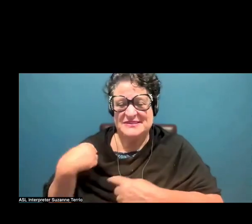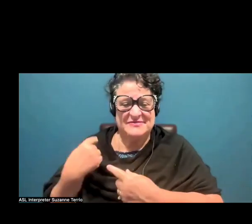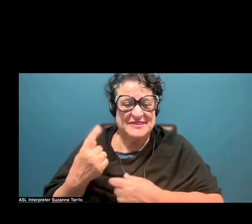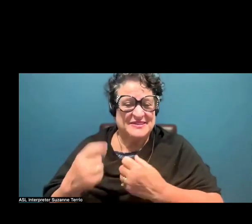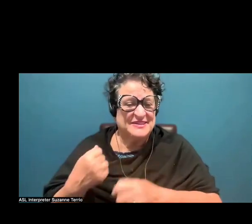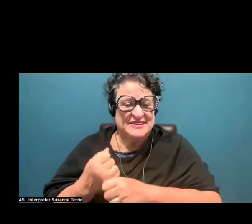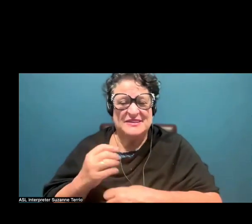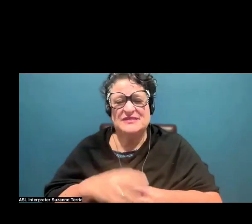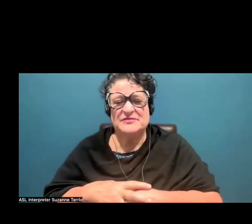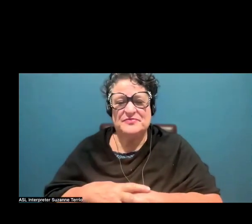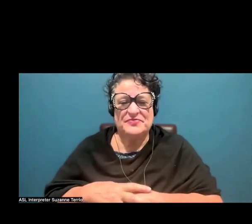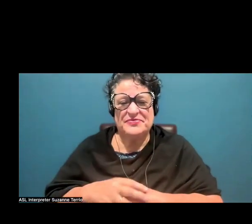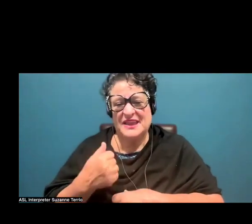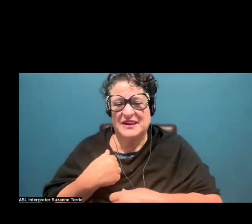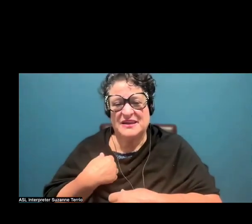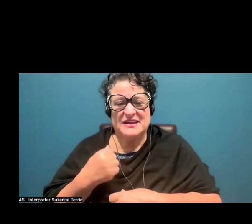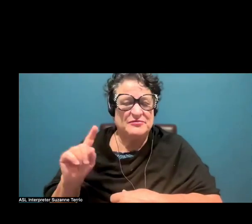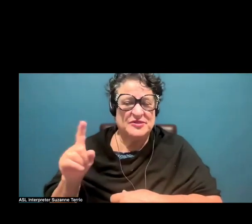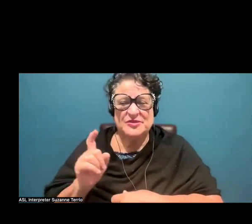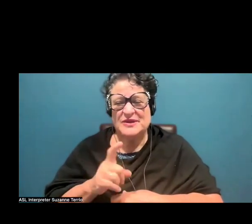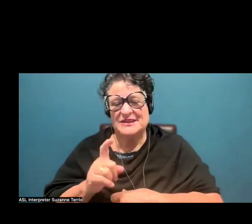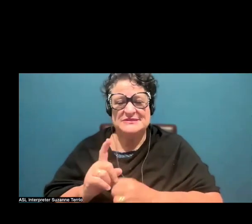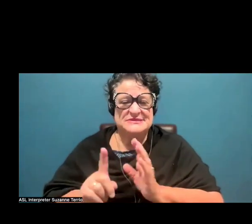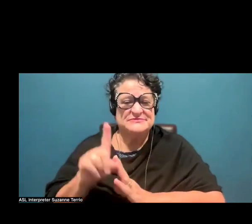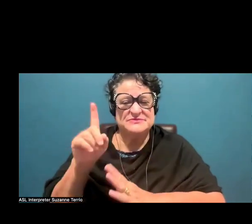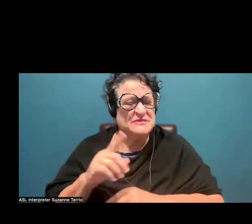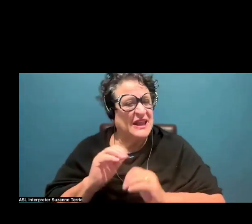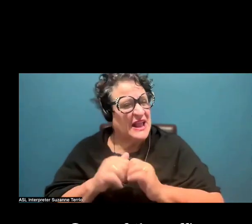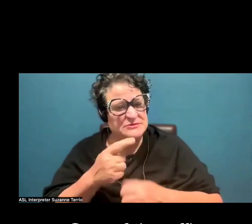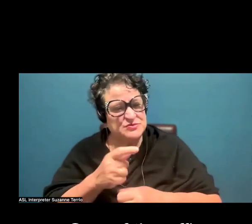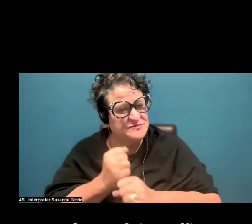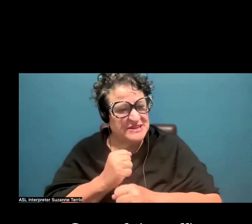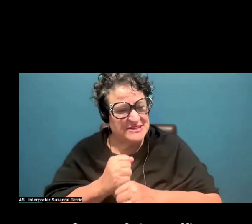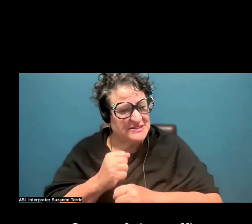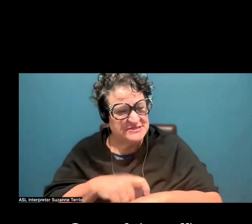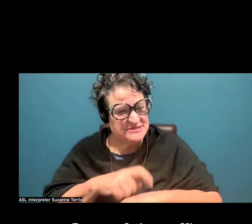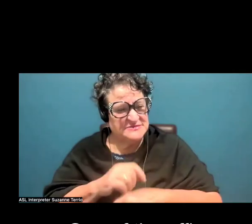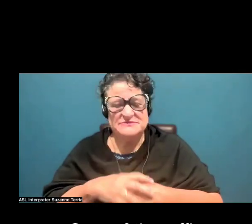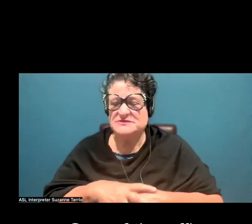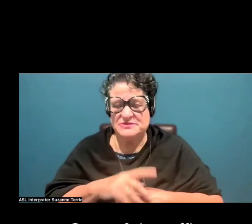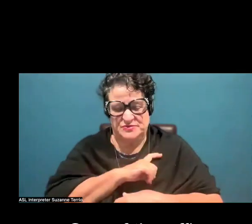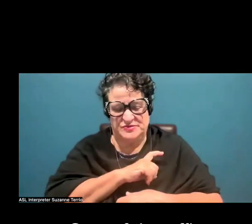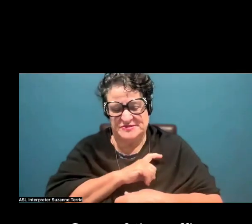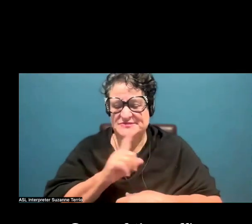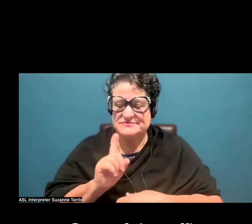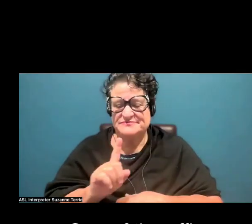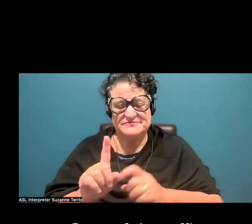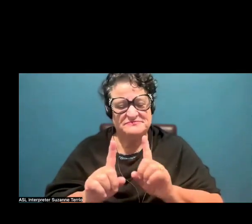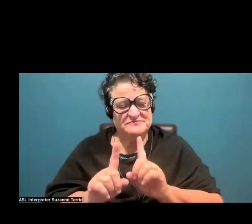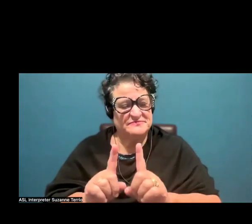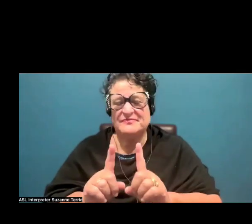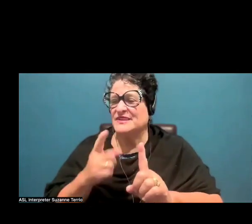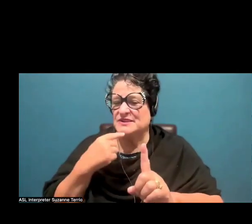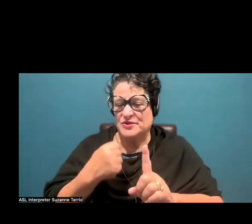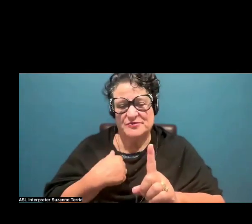away, will myself to stand tall. How'd you make it in time? One of the officers coming down escorted me, put on his lights, and told me